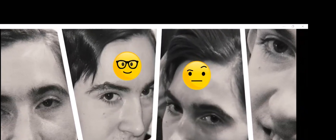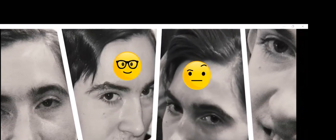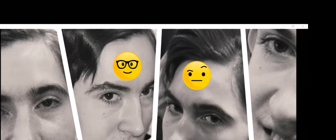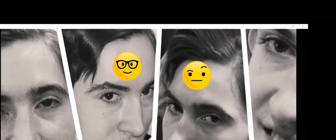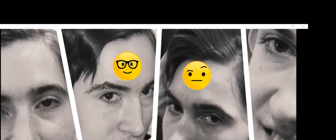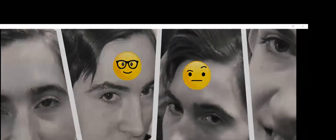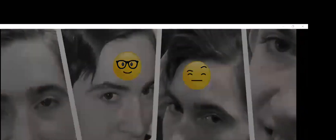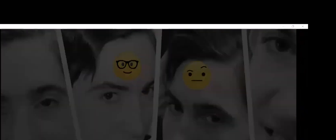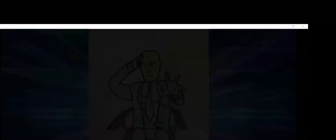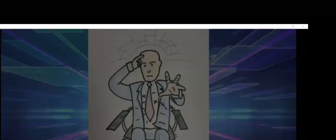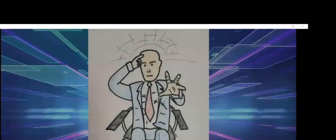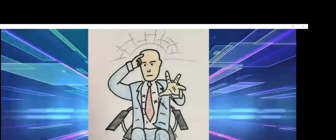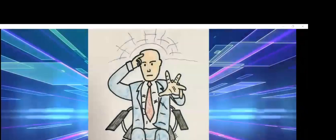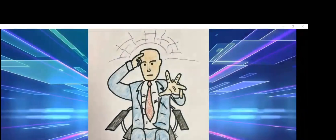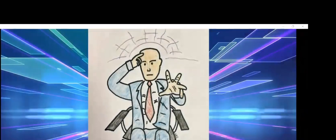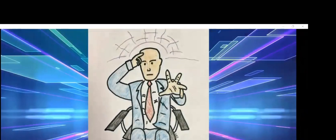understand.